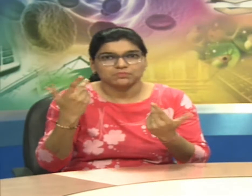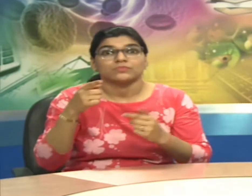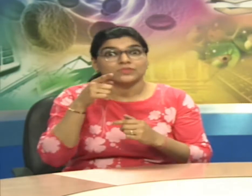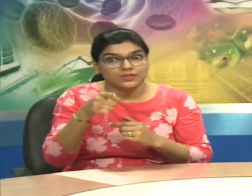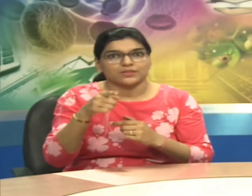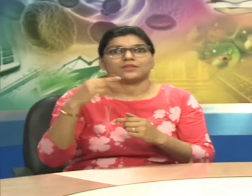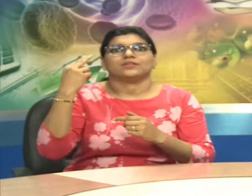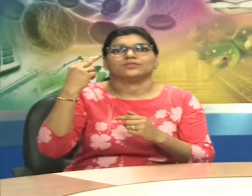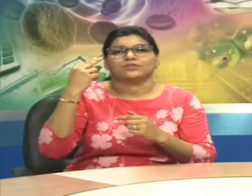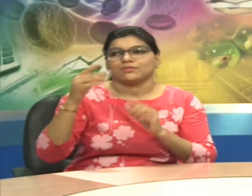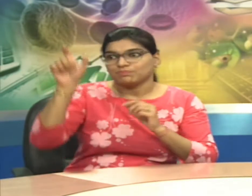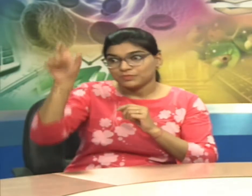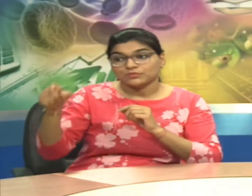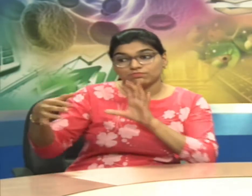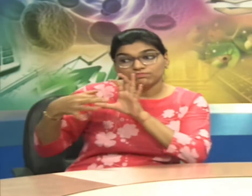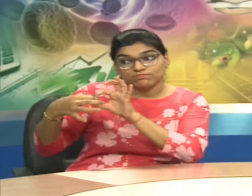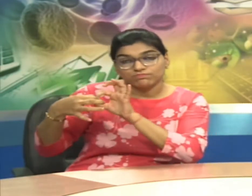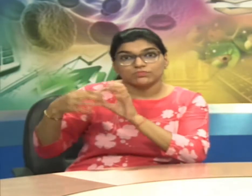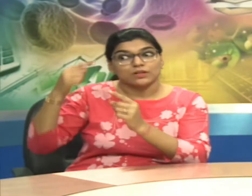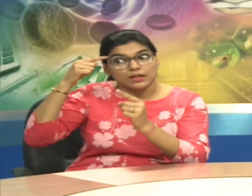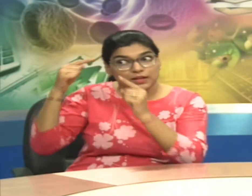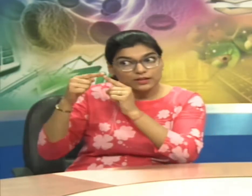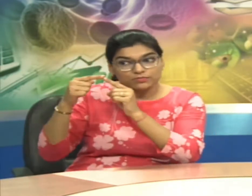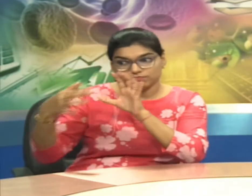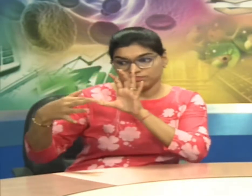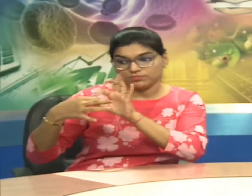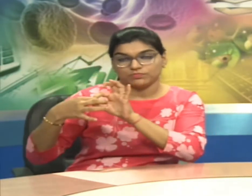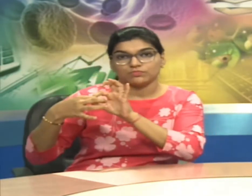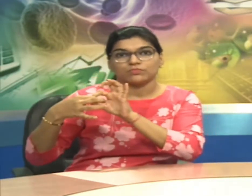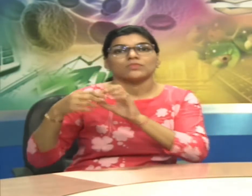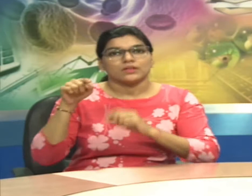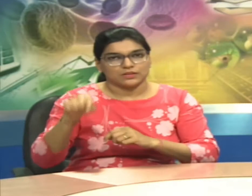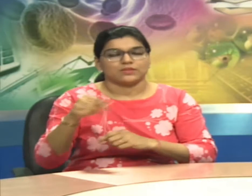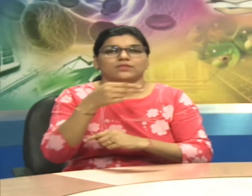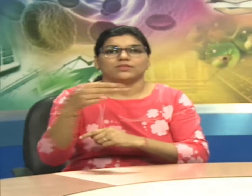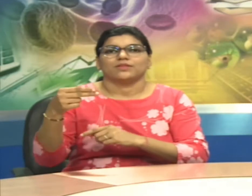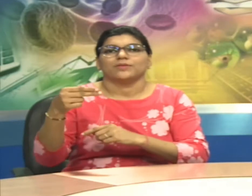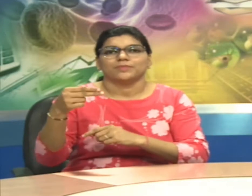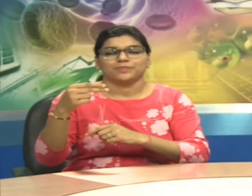We can deal with a person or an entity.